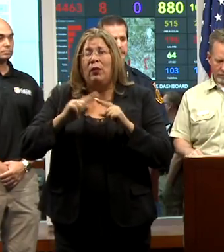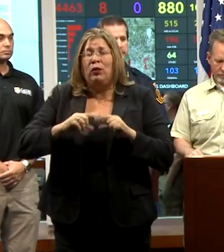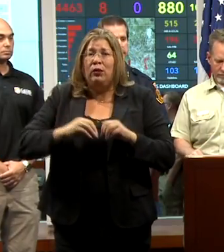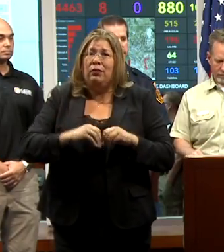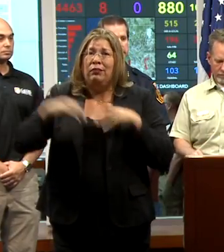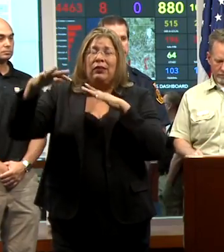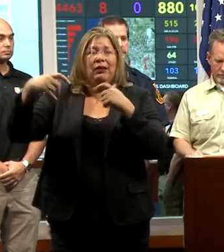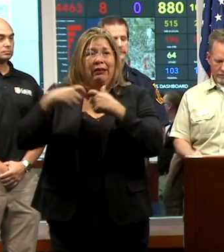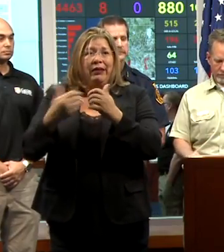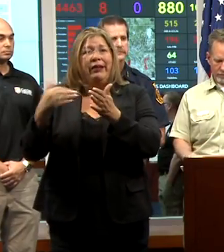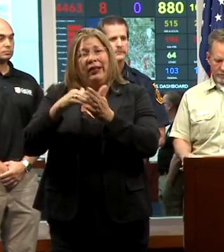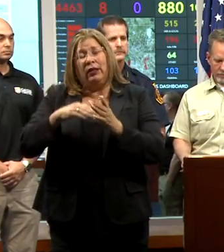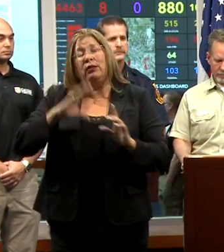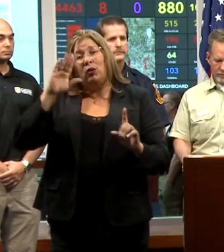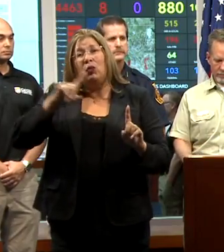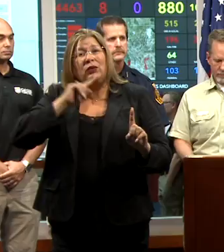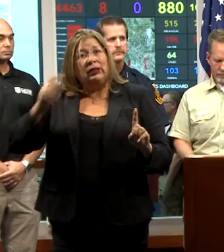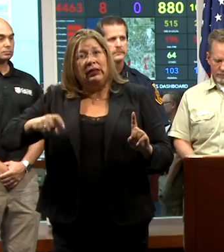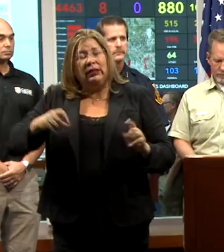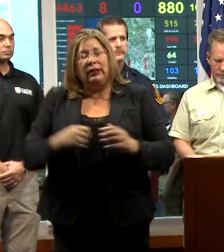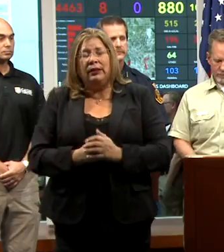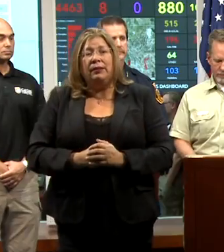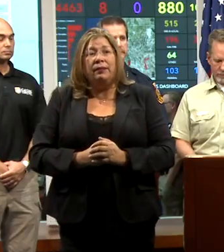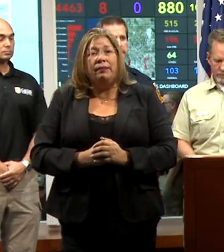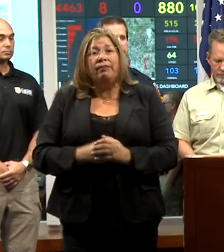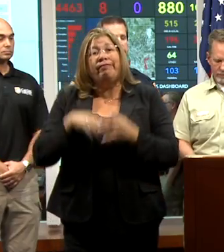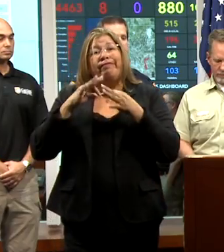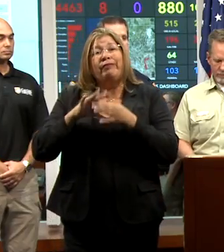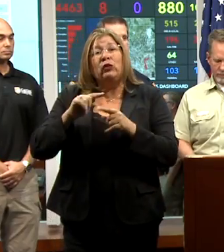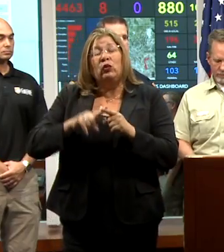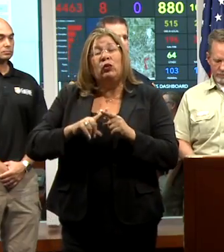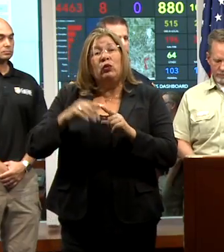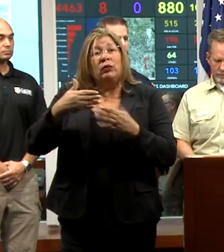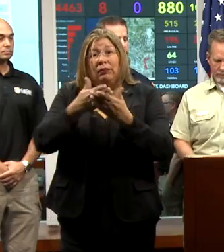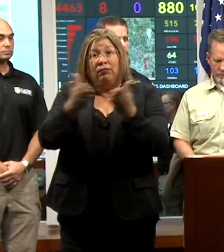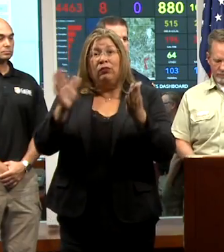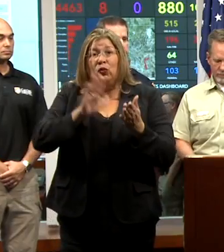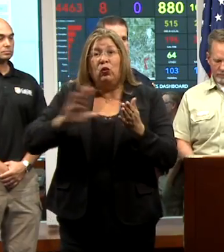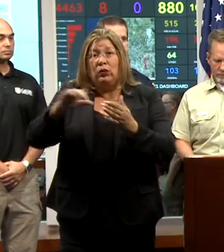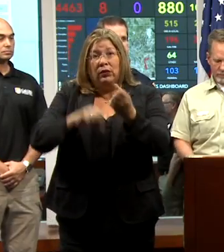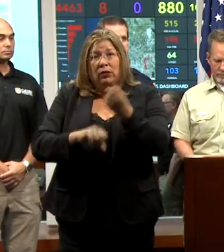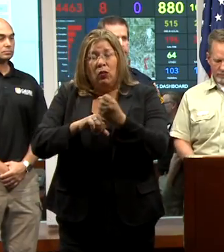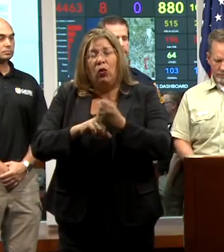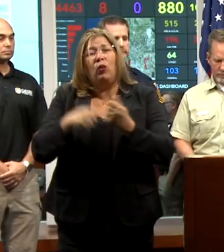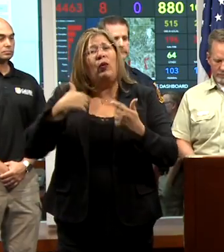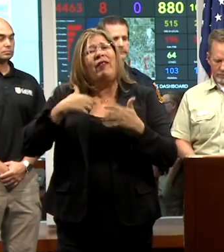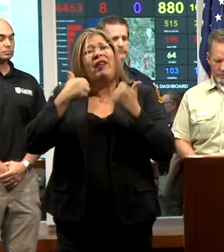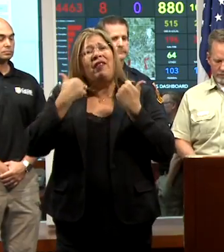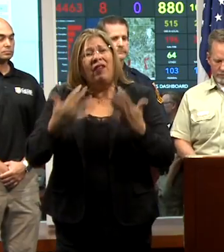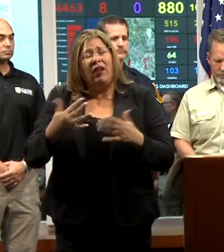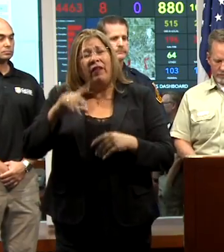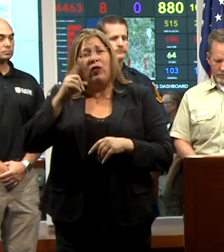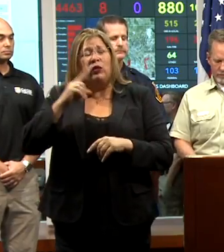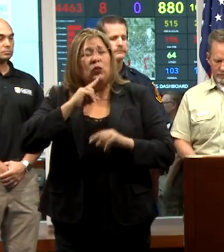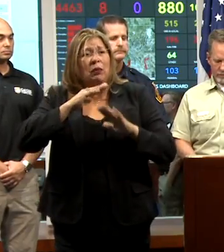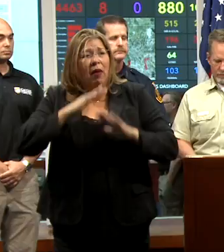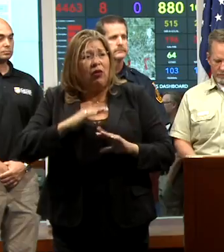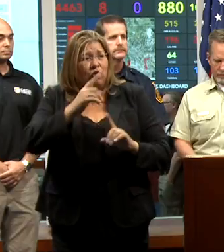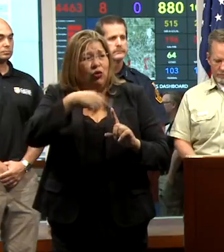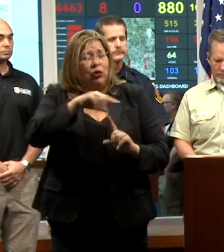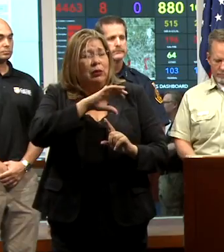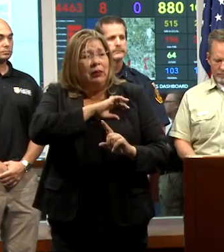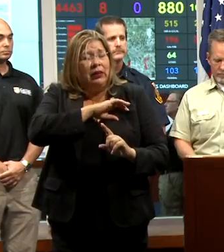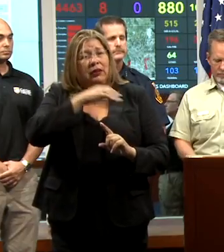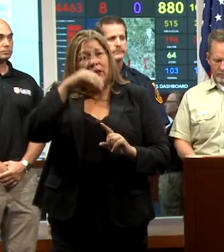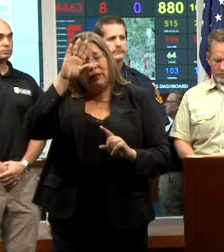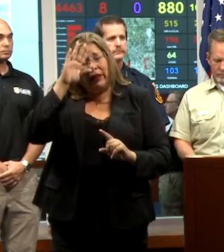needed. As far as public support, we have a lot of folks, first responders out there that have been working multiple shifts.